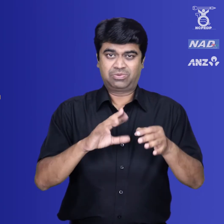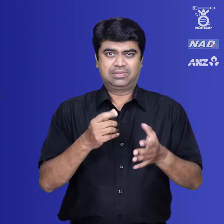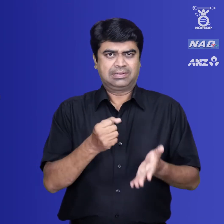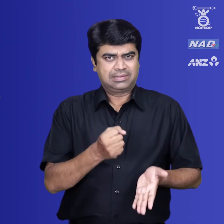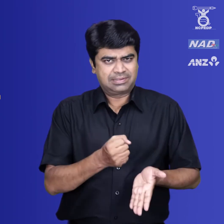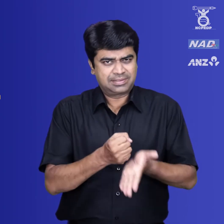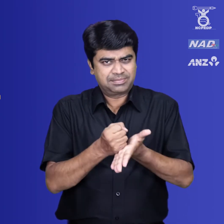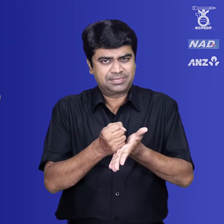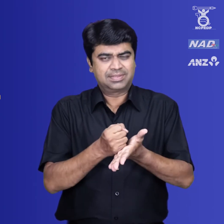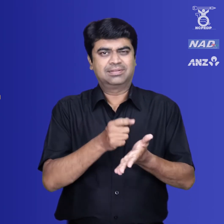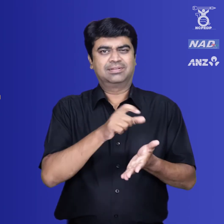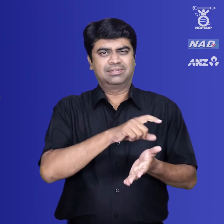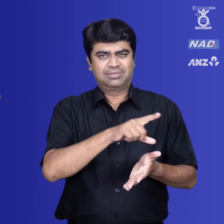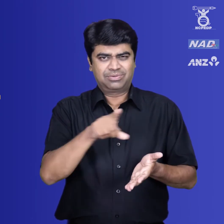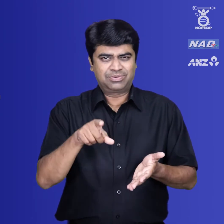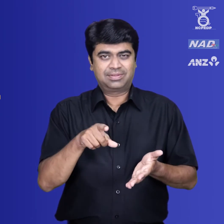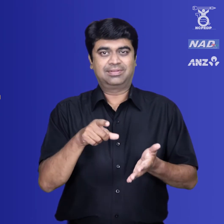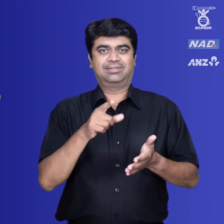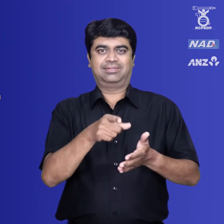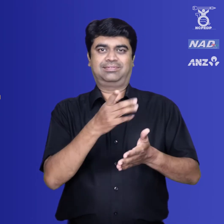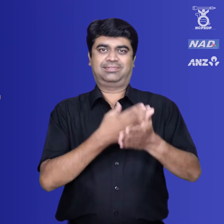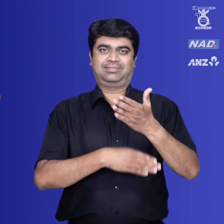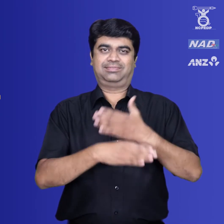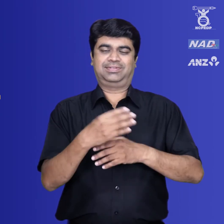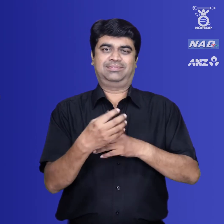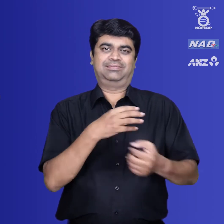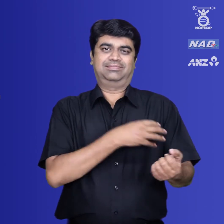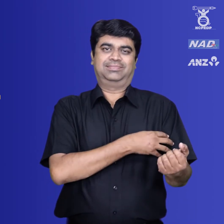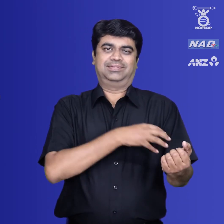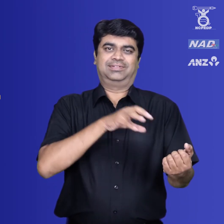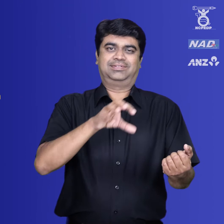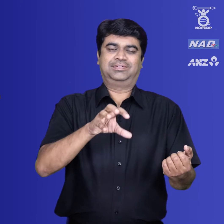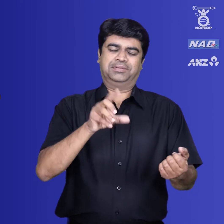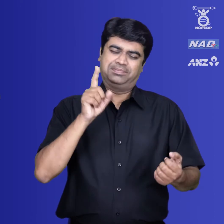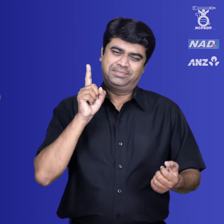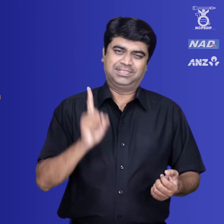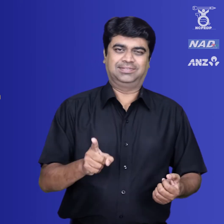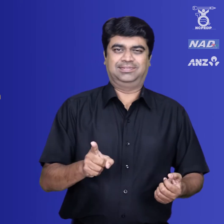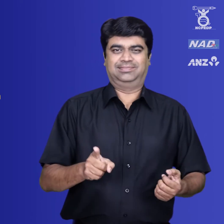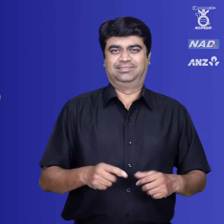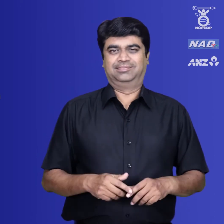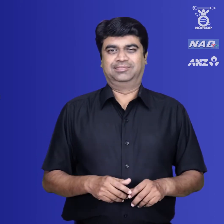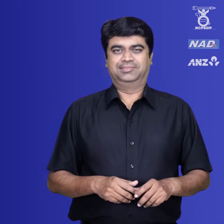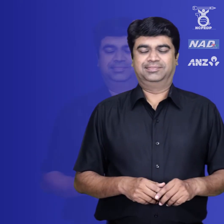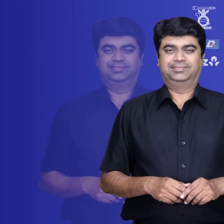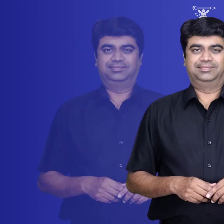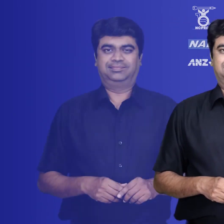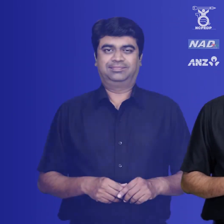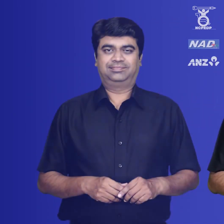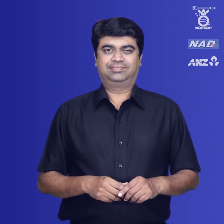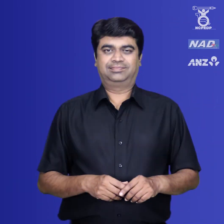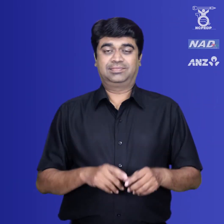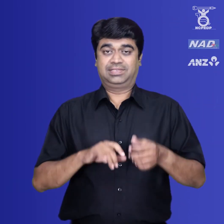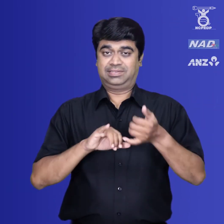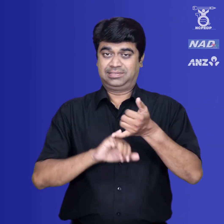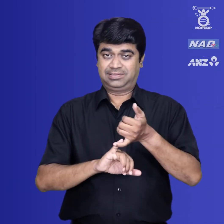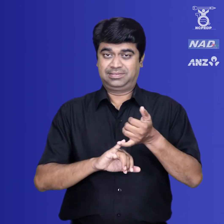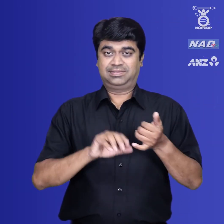and rehabilitation and on such other issues which are necessary for the empowerment of persons with disabilities.